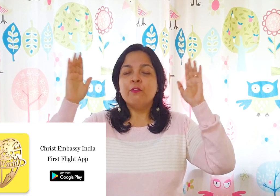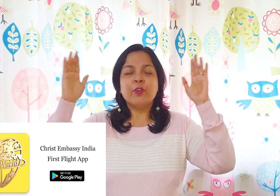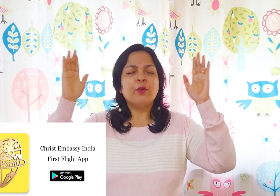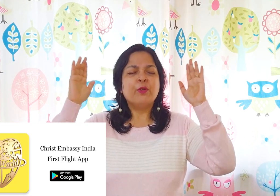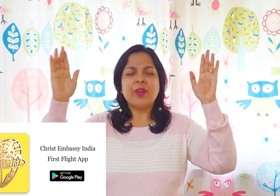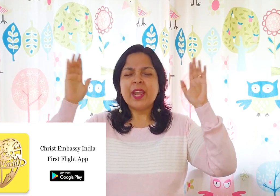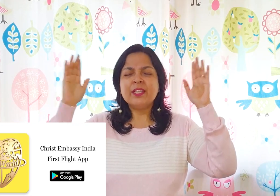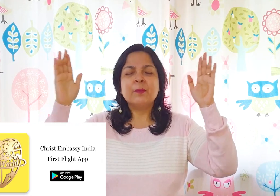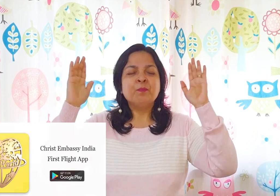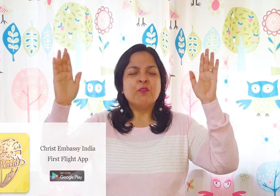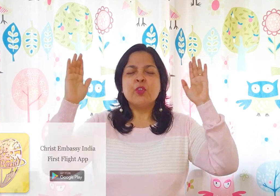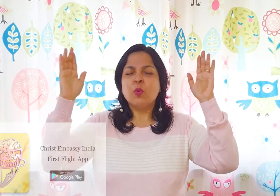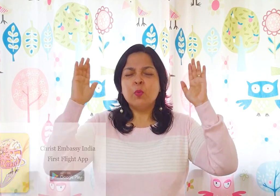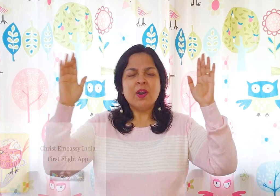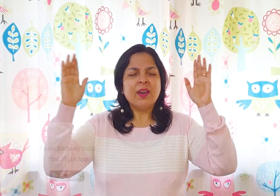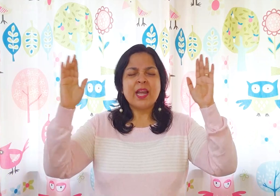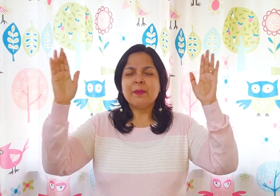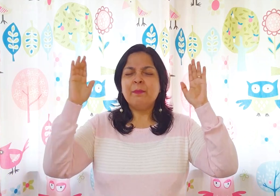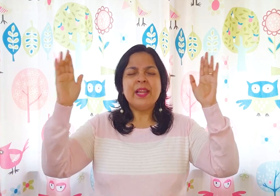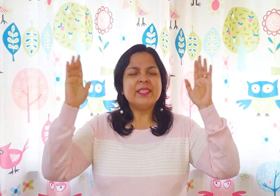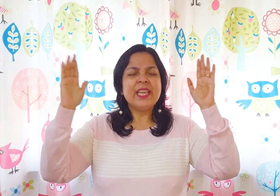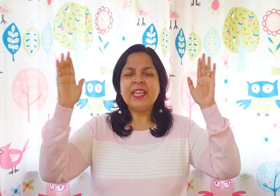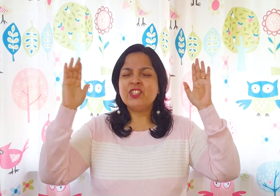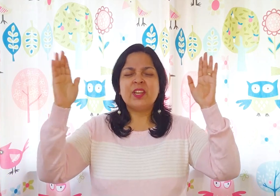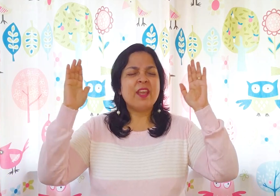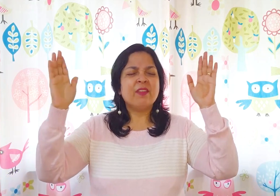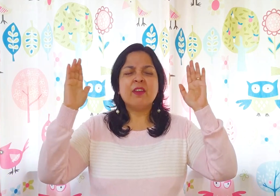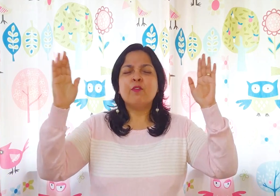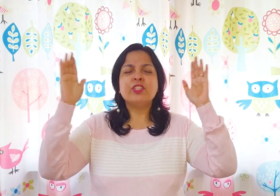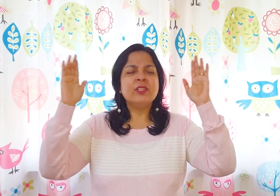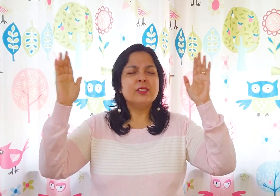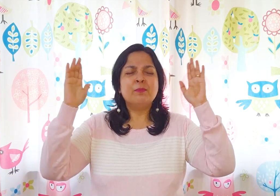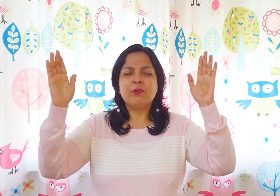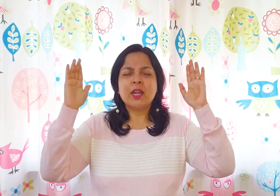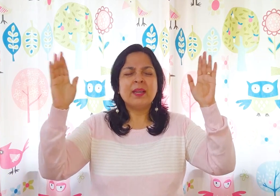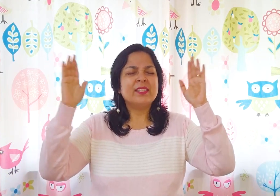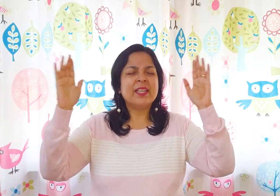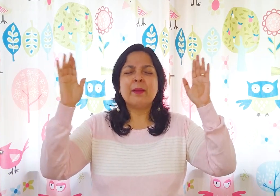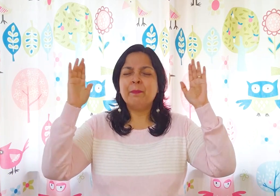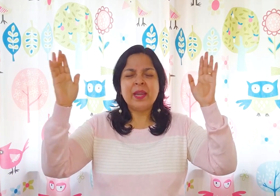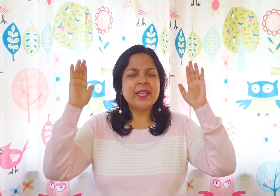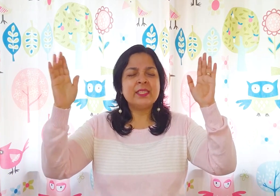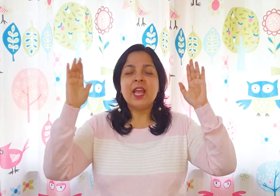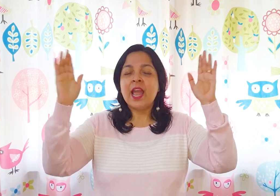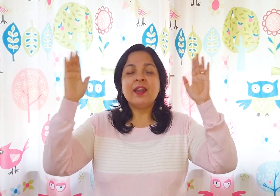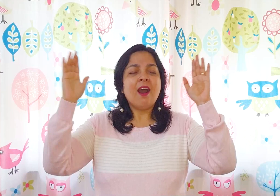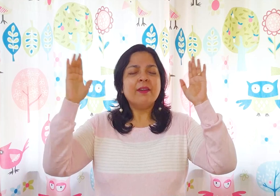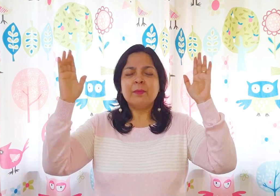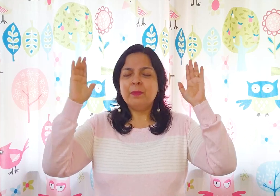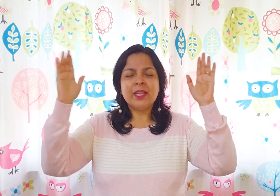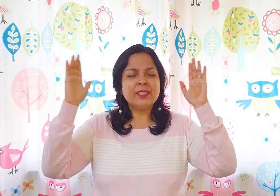love, for your grace, for your word. I bless each and everyone watching this program. I say they are blessed